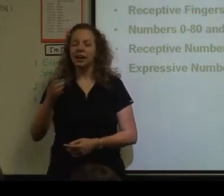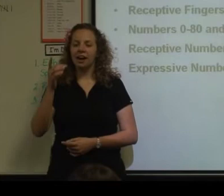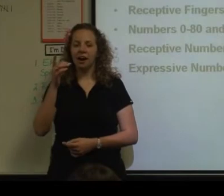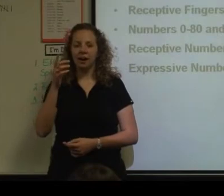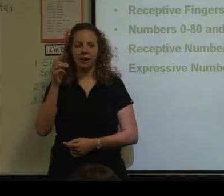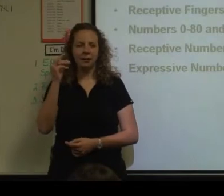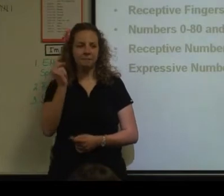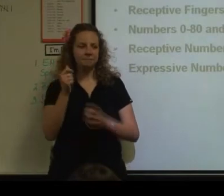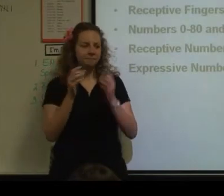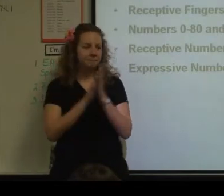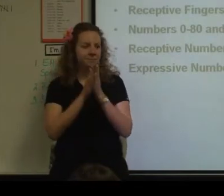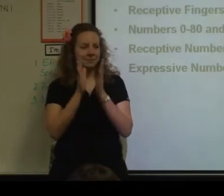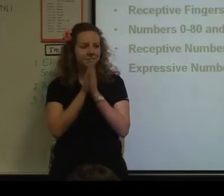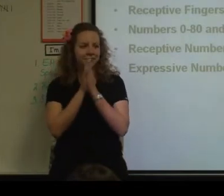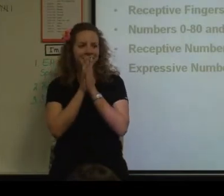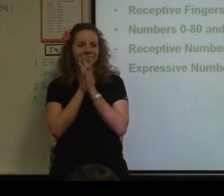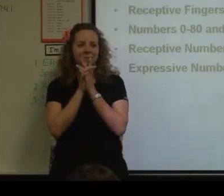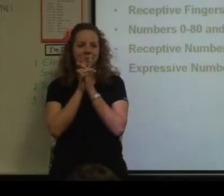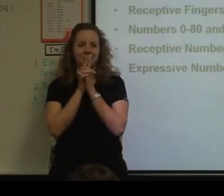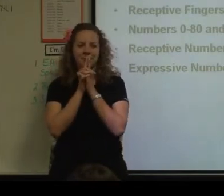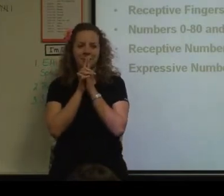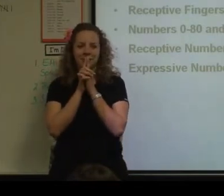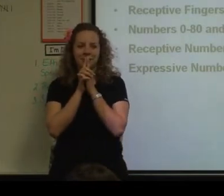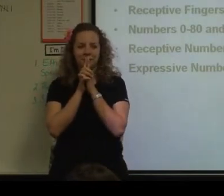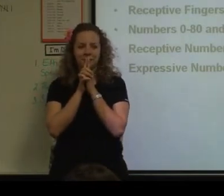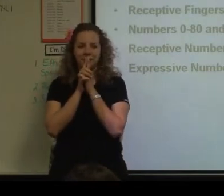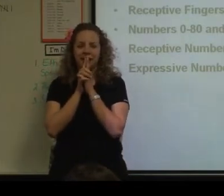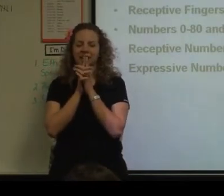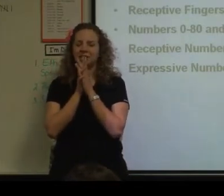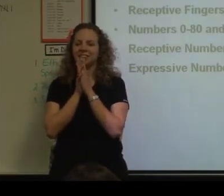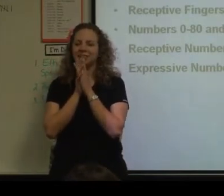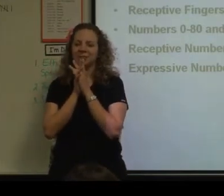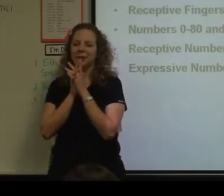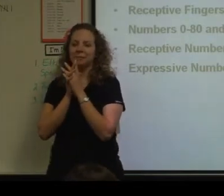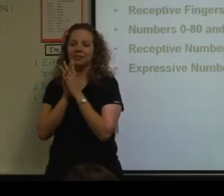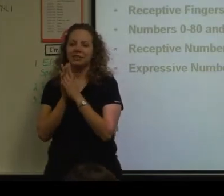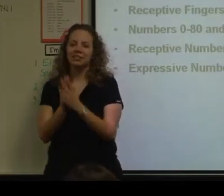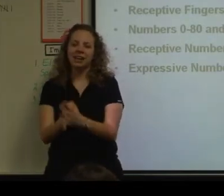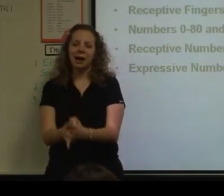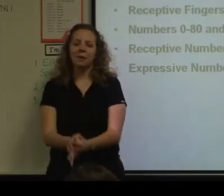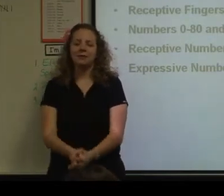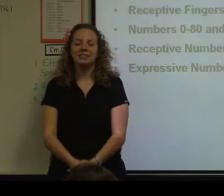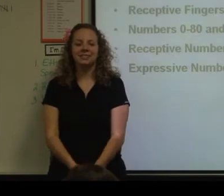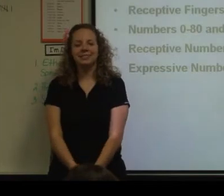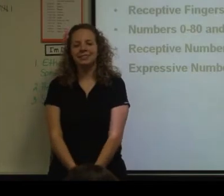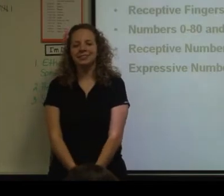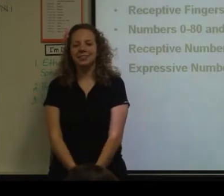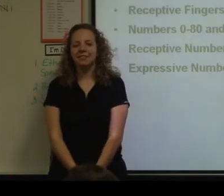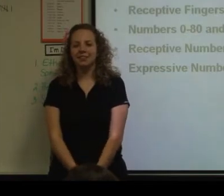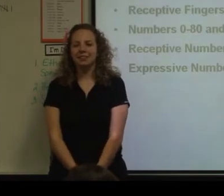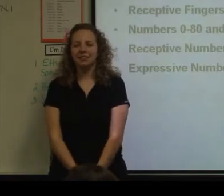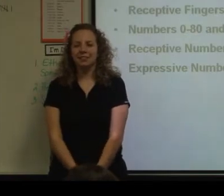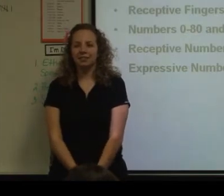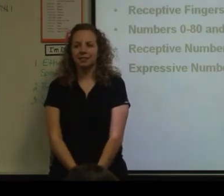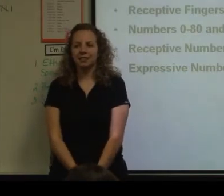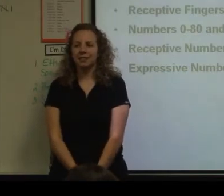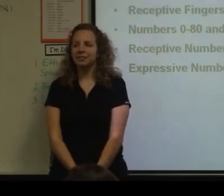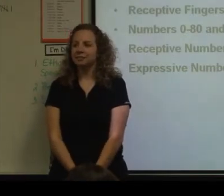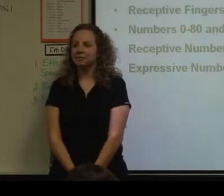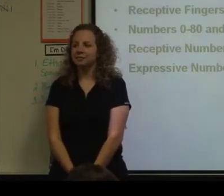Okay, let's see, one more. Actually, let's do a couple of these. How about 67? Wait a minute, I didn't get to